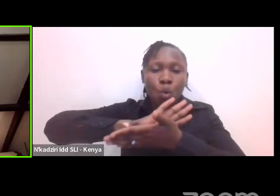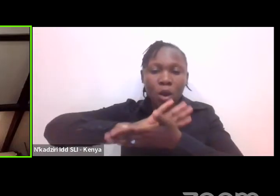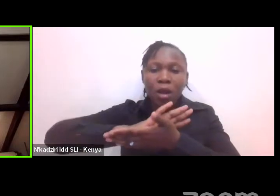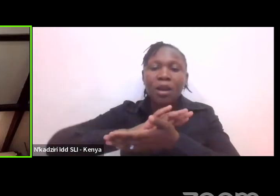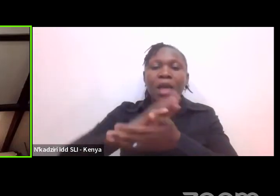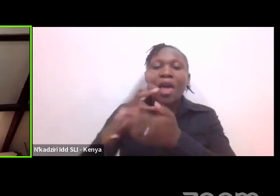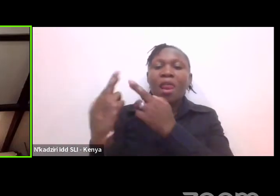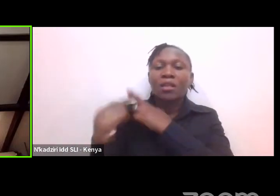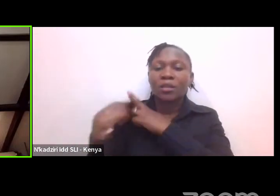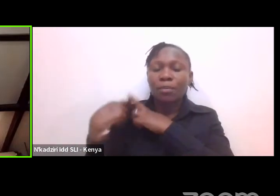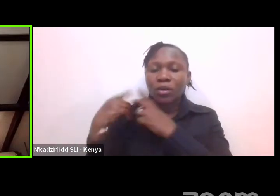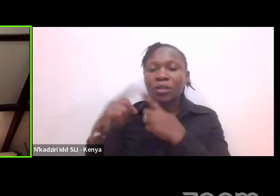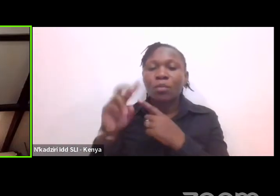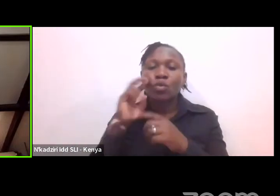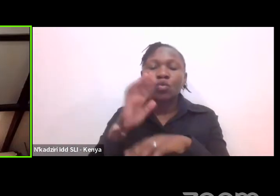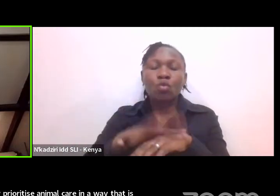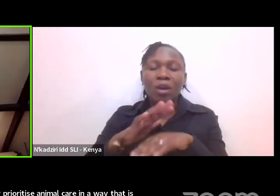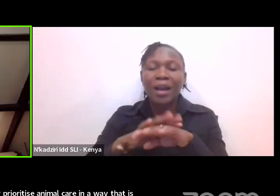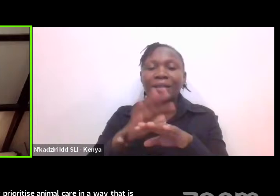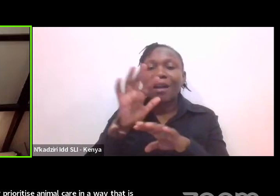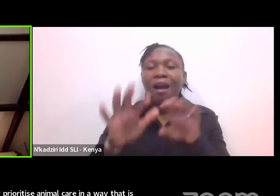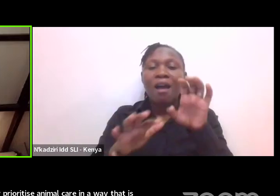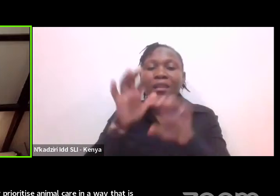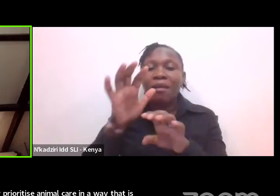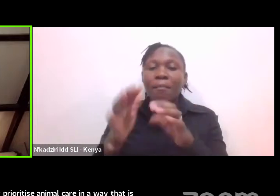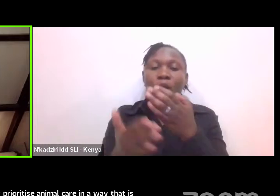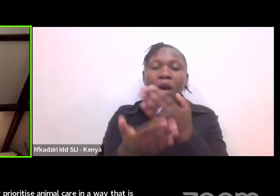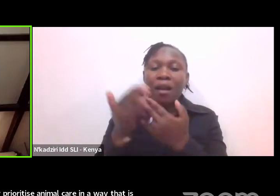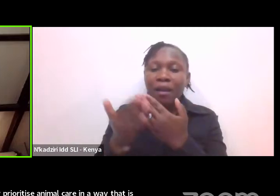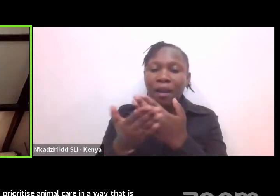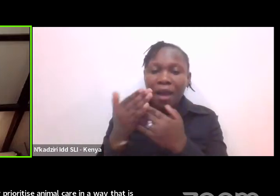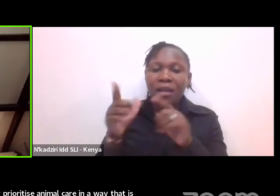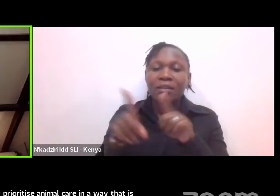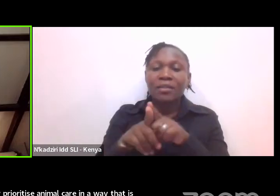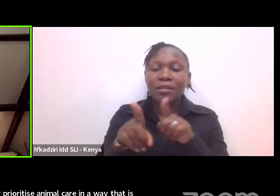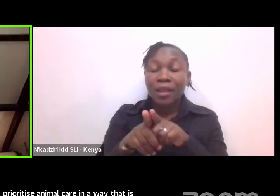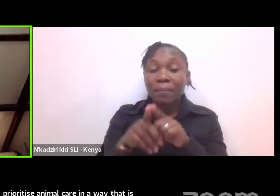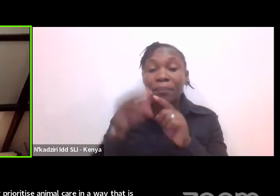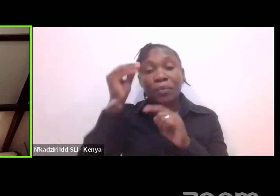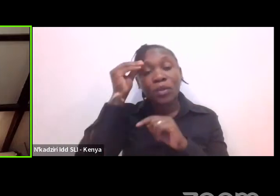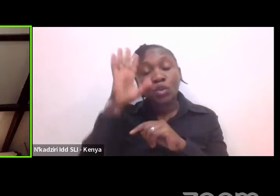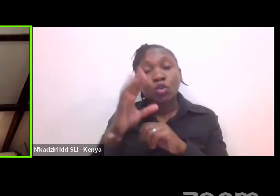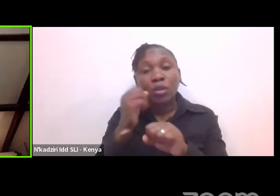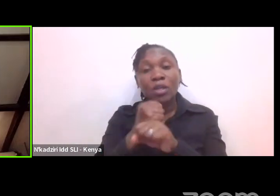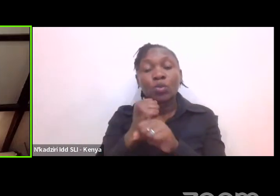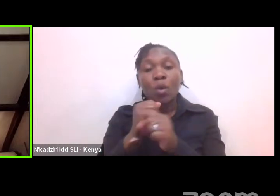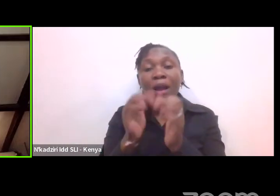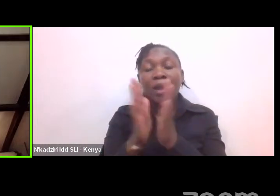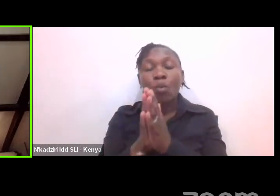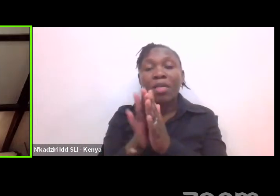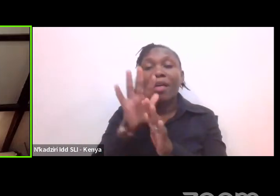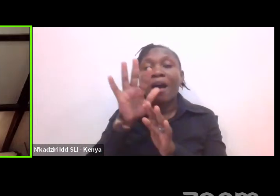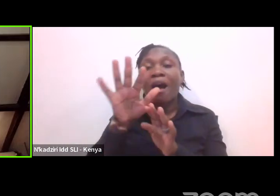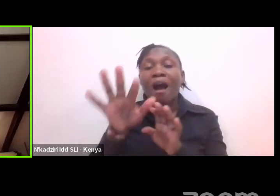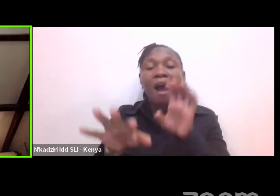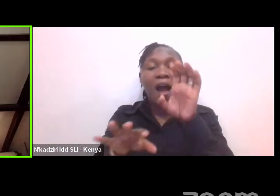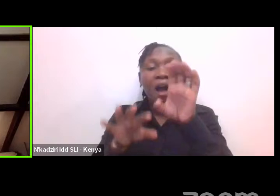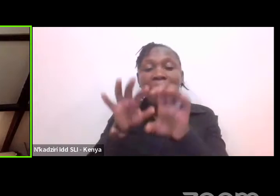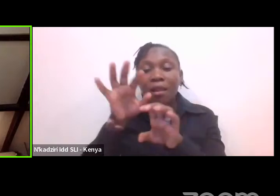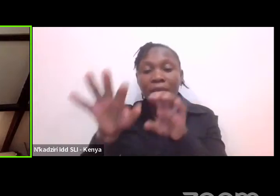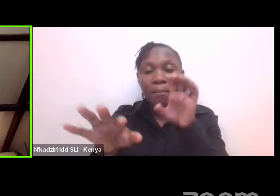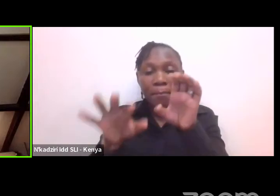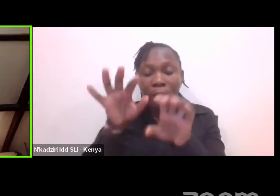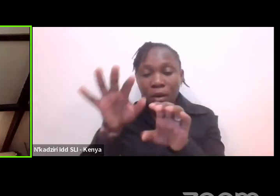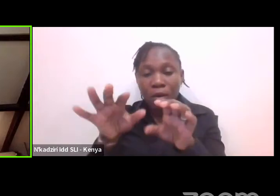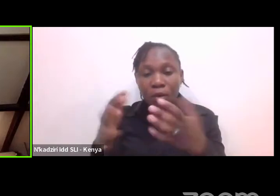focused and qualification focused. Students working with animals build empathy,